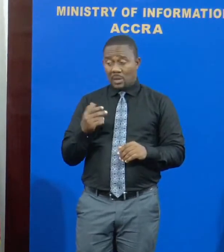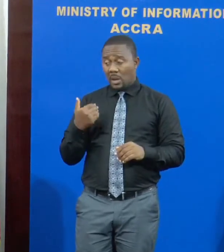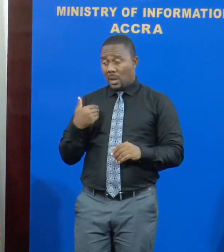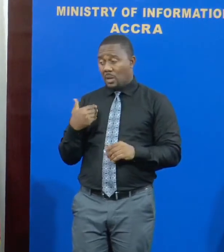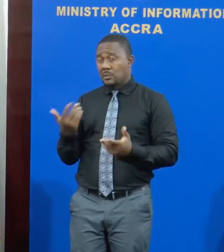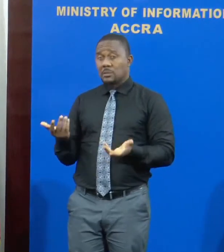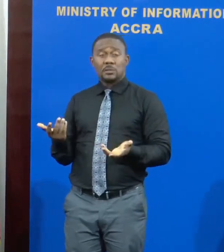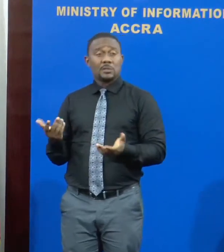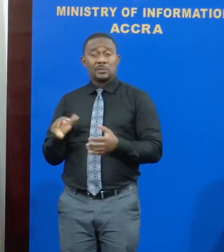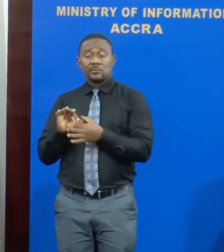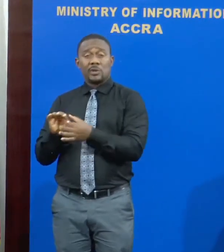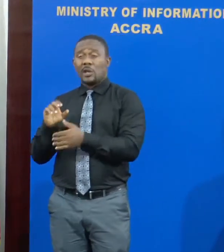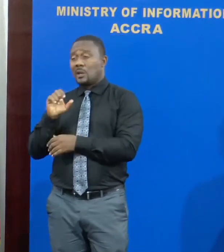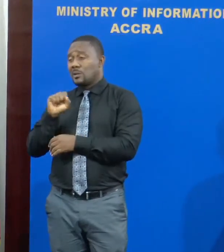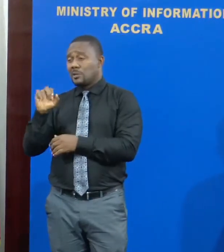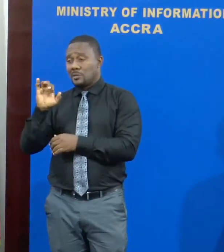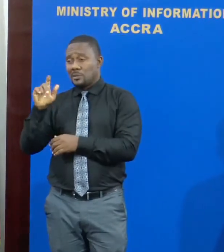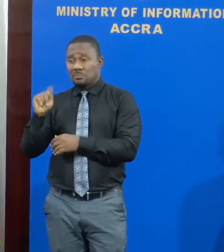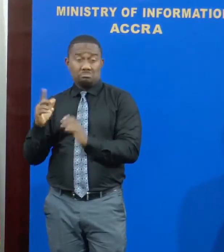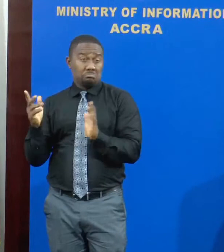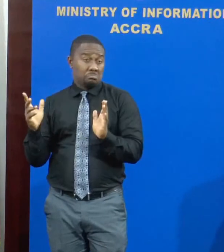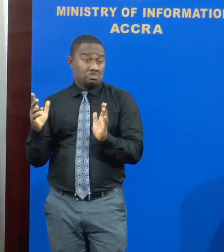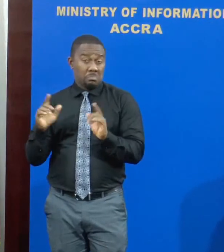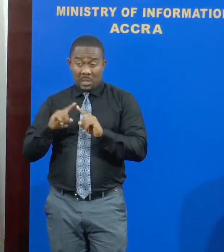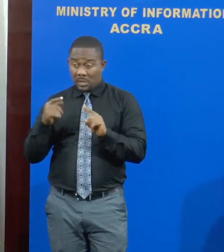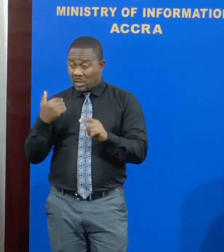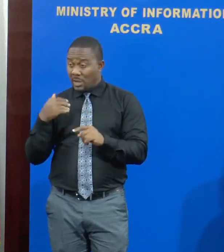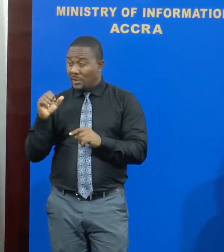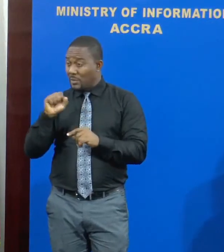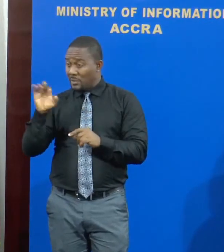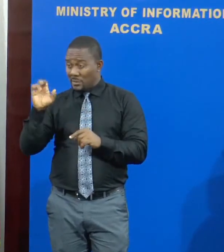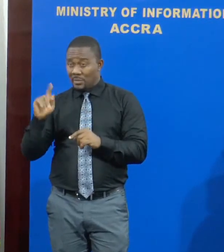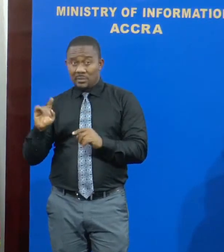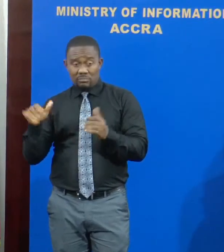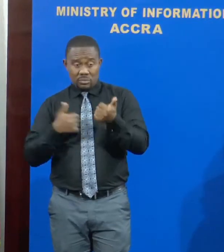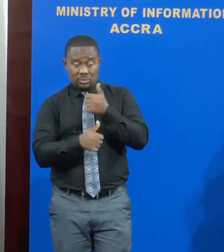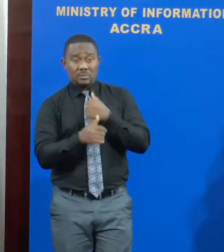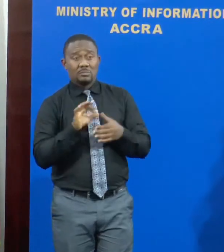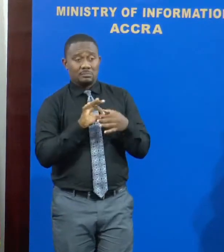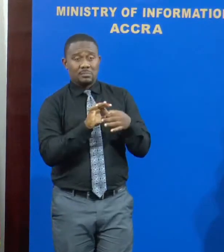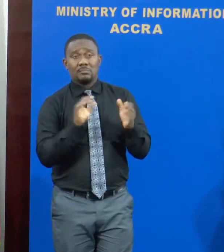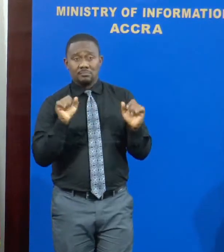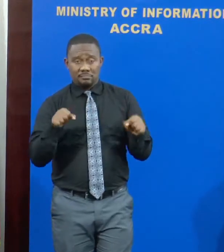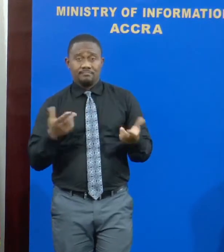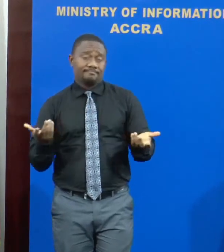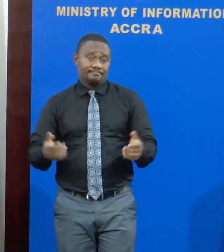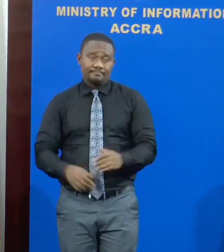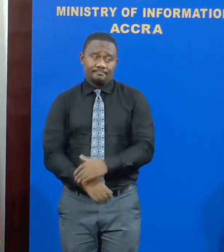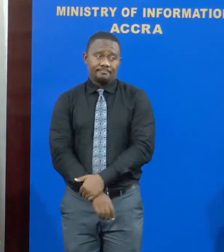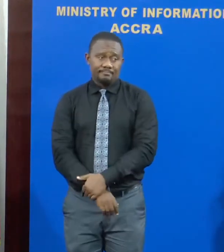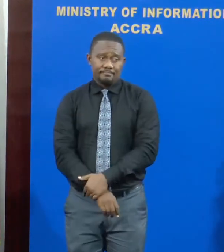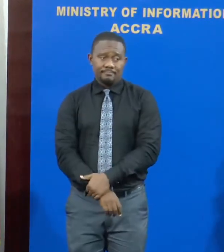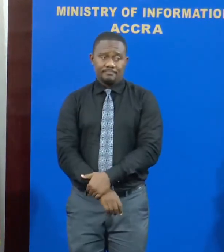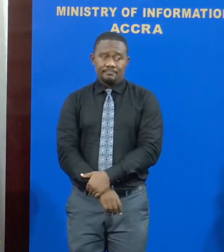have any dealings with the SNIT. But if you have dealings with the SNIT, I believe that's when this measure is important. But I'll let